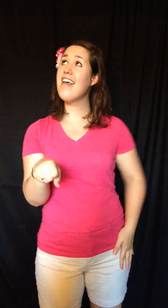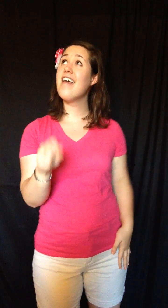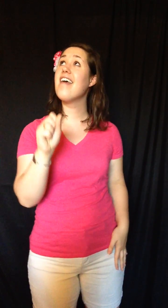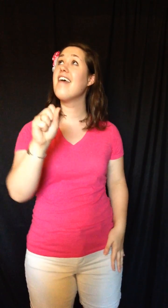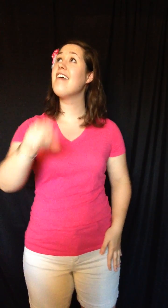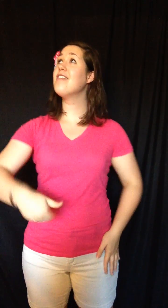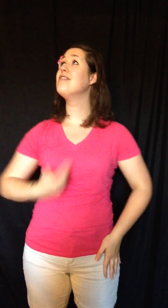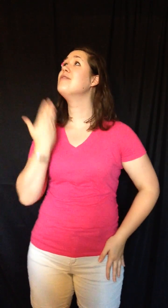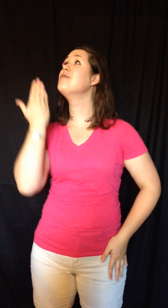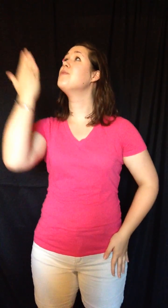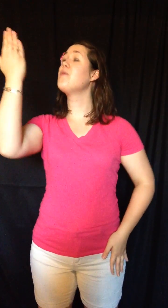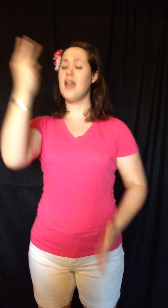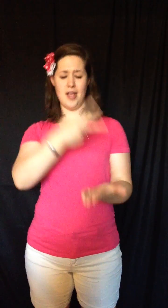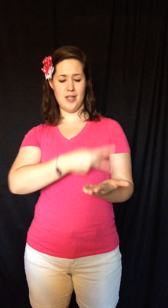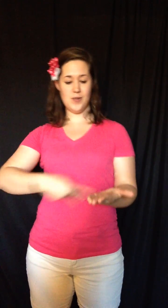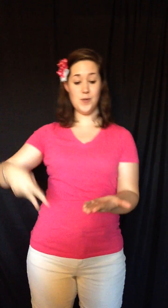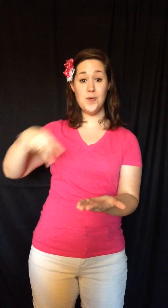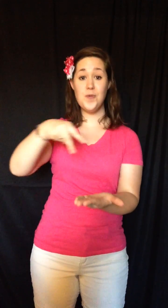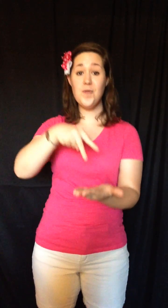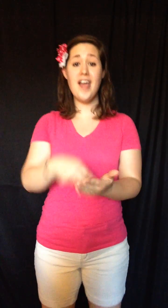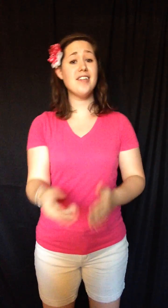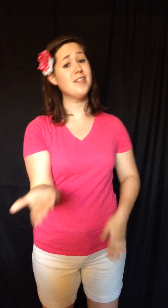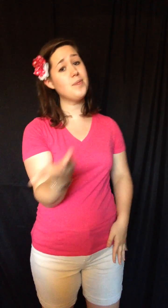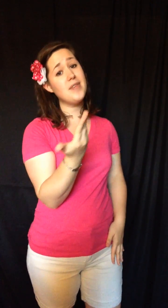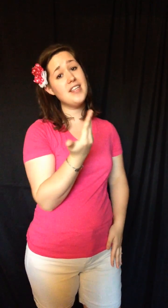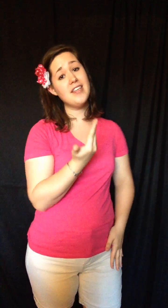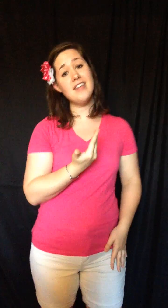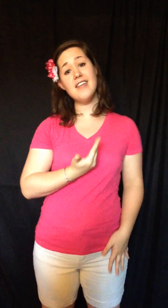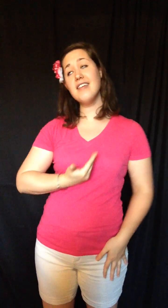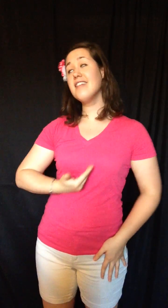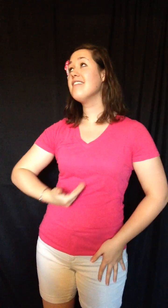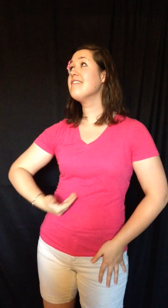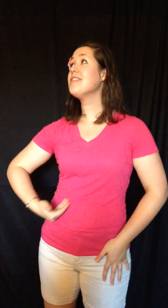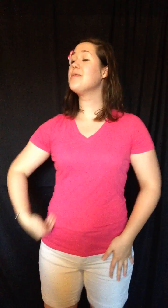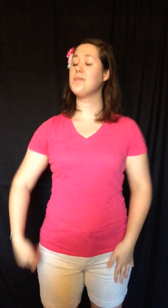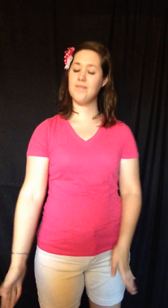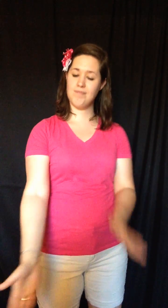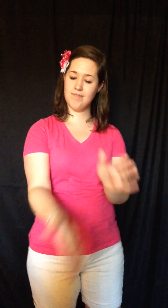The resurrecting me Oh